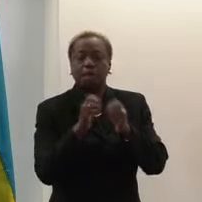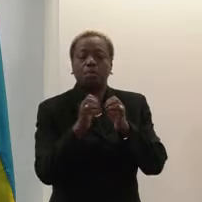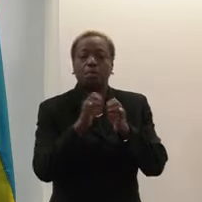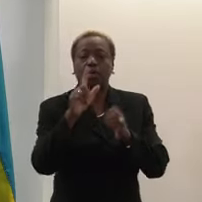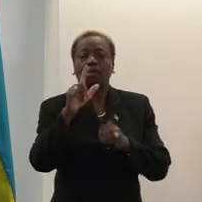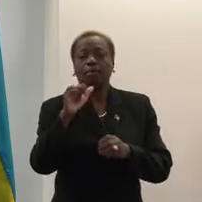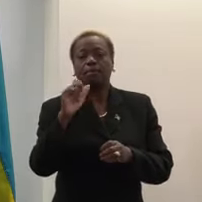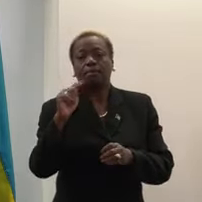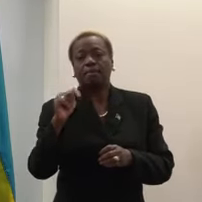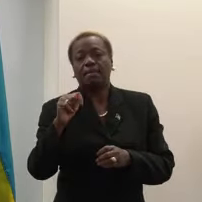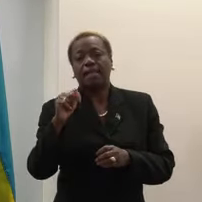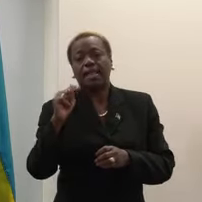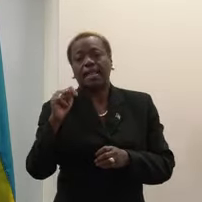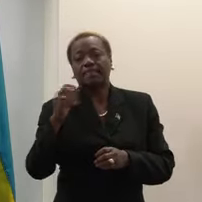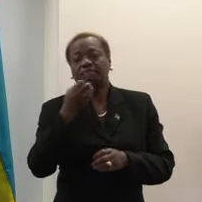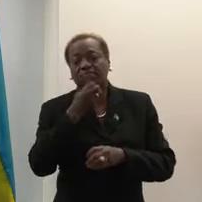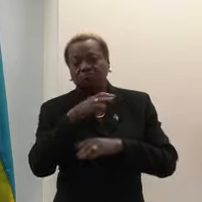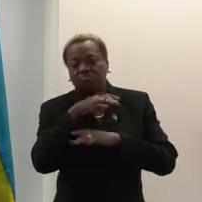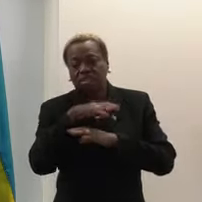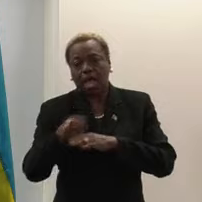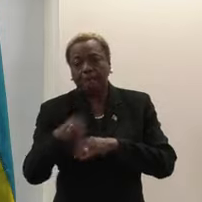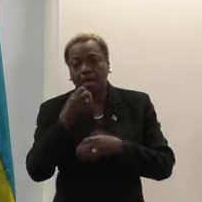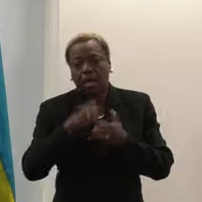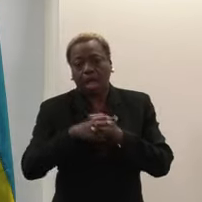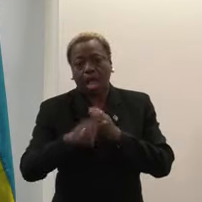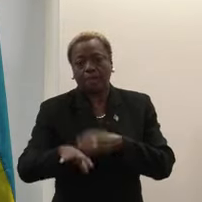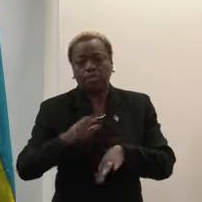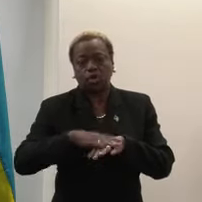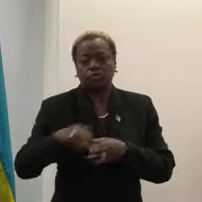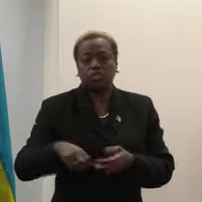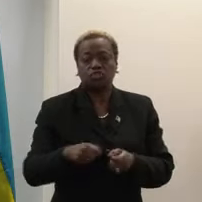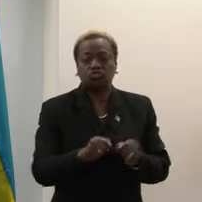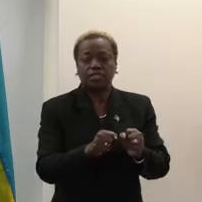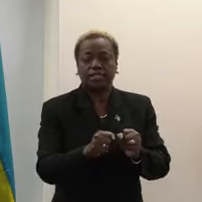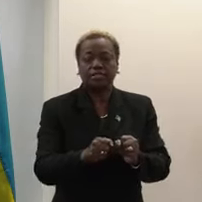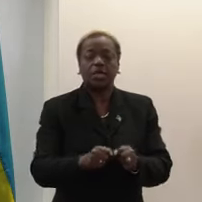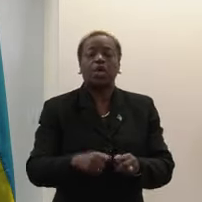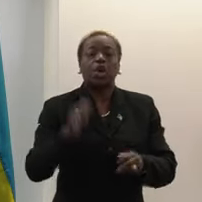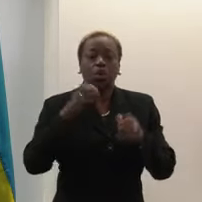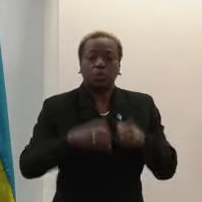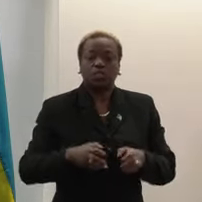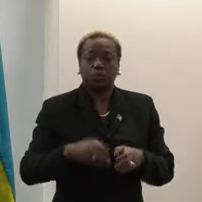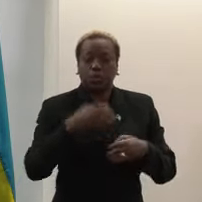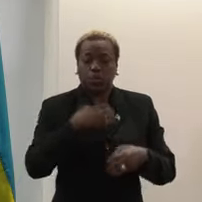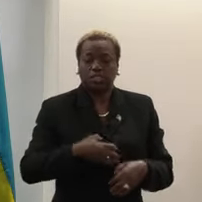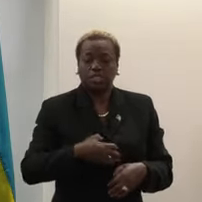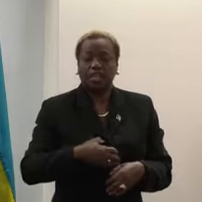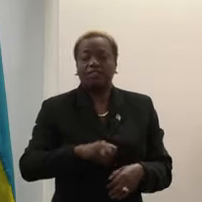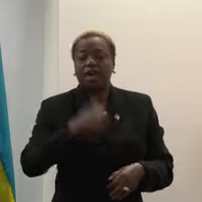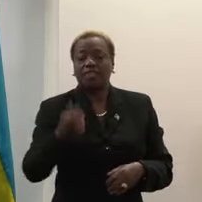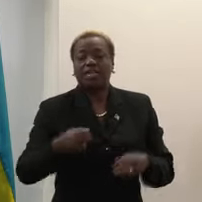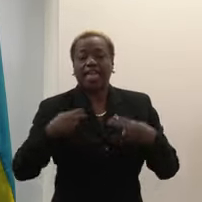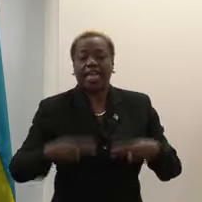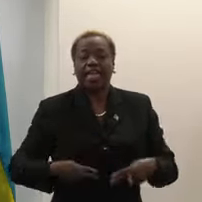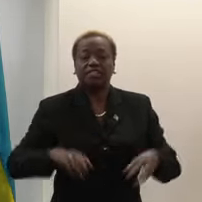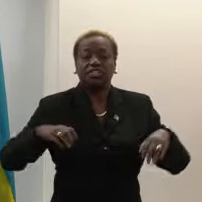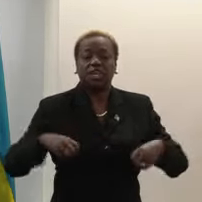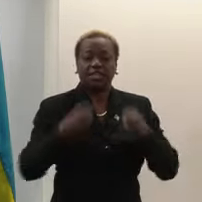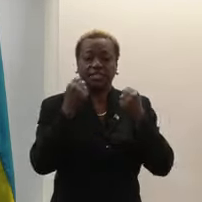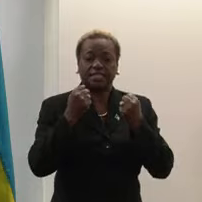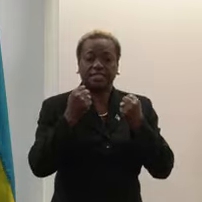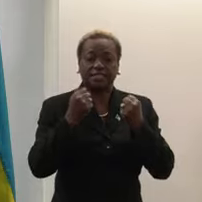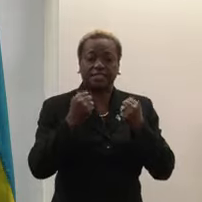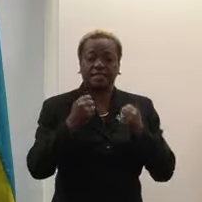litter on our streets, which could pose other health challenges like